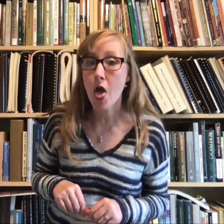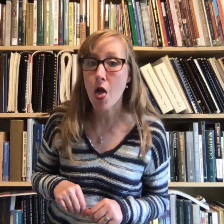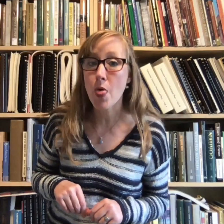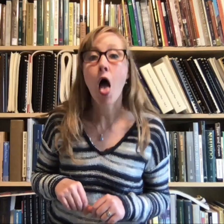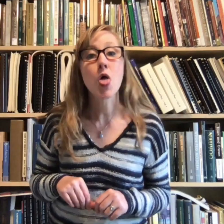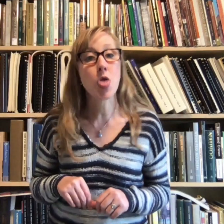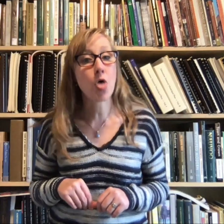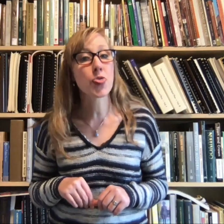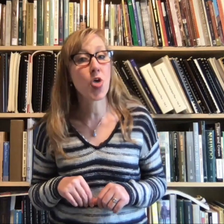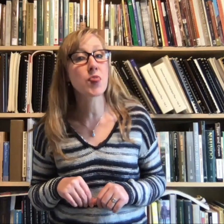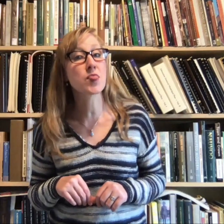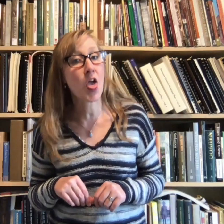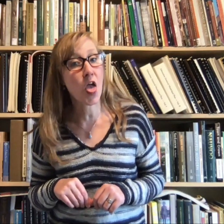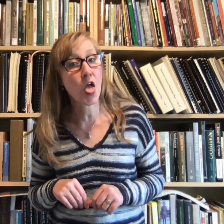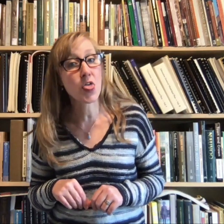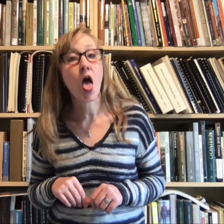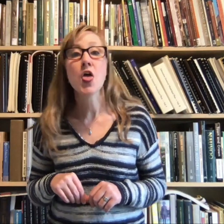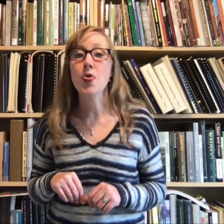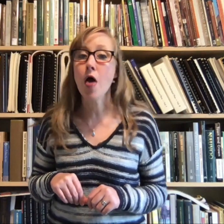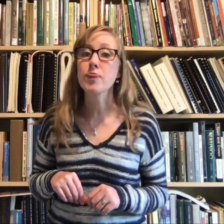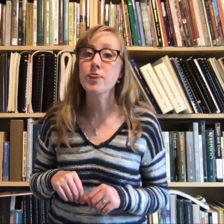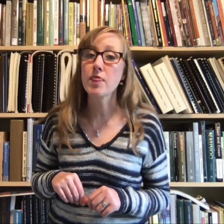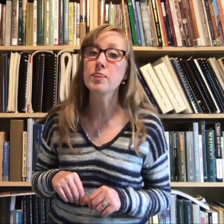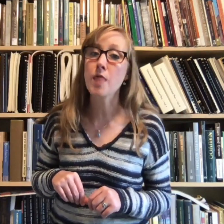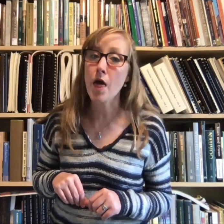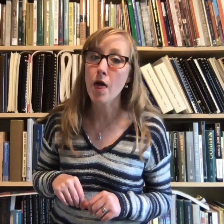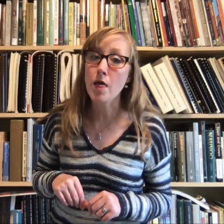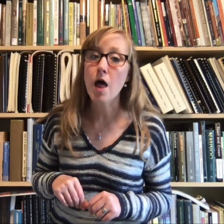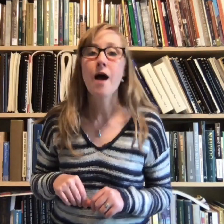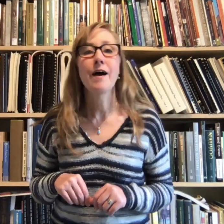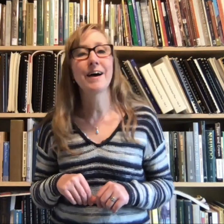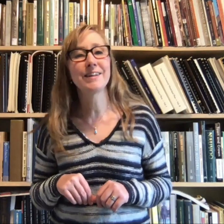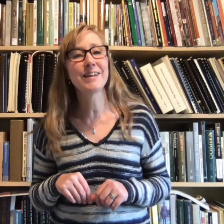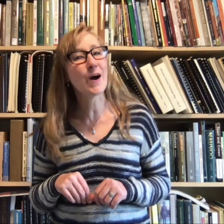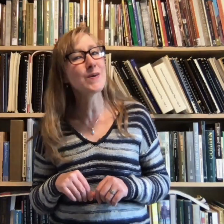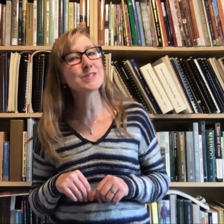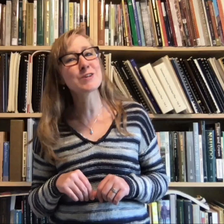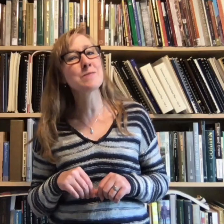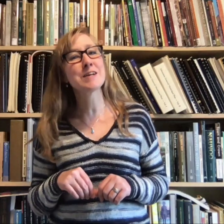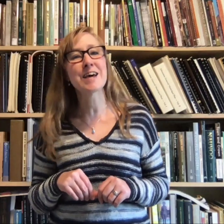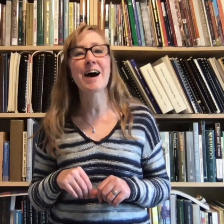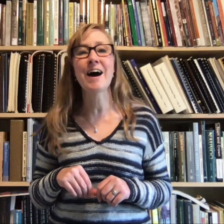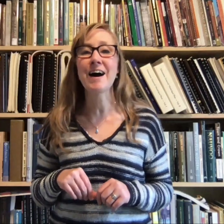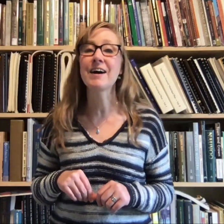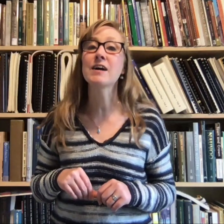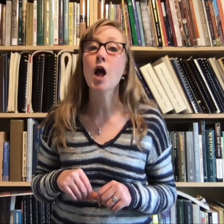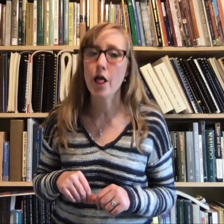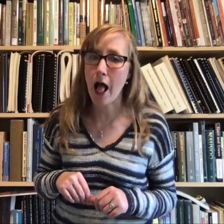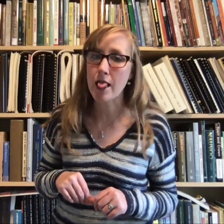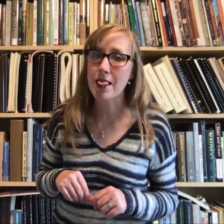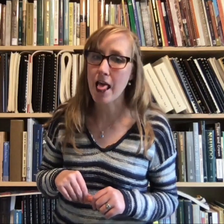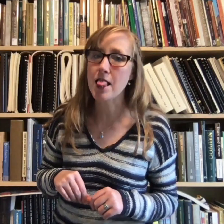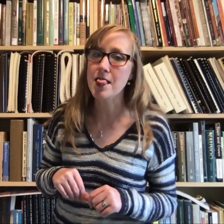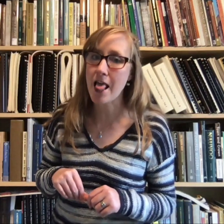indeed. Yes, indeed. Yes, indeed. Hello to my tongue. Yes,